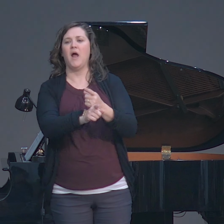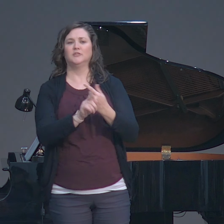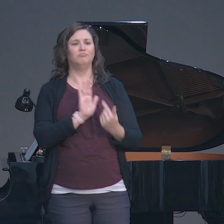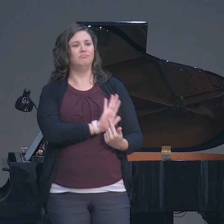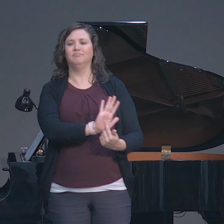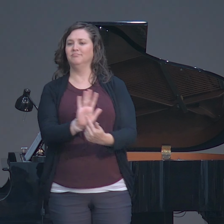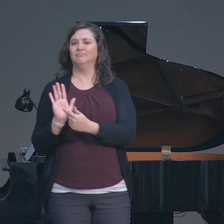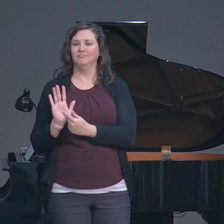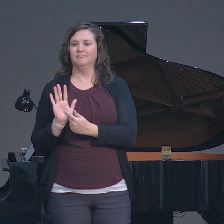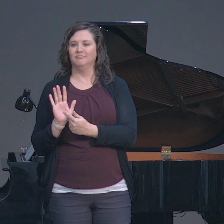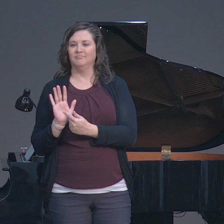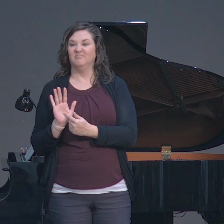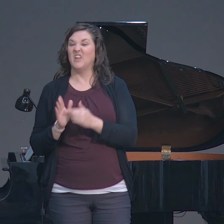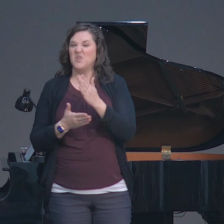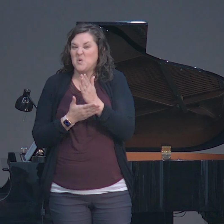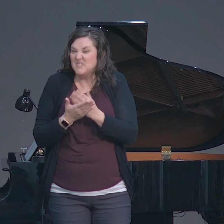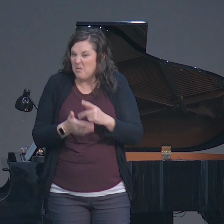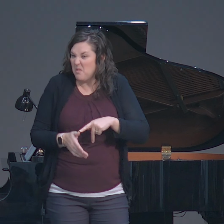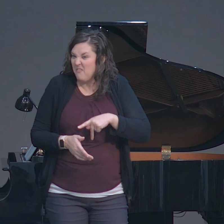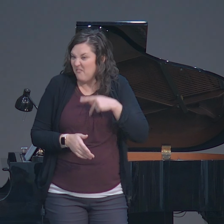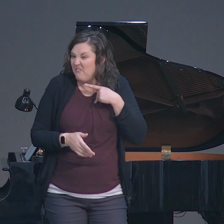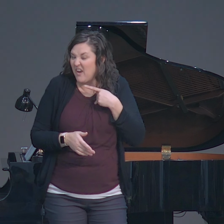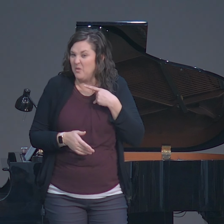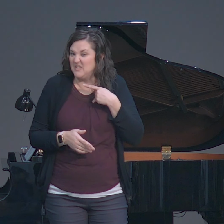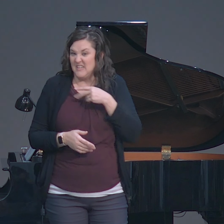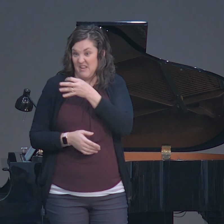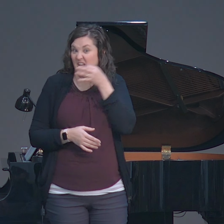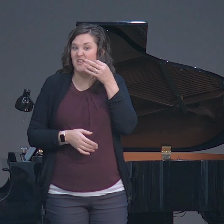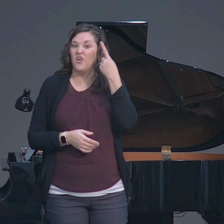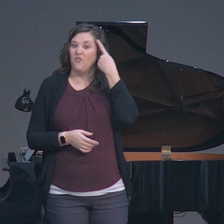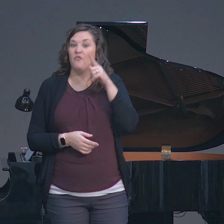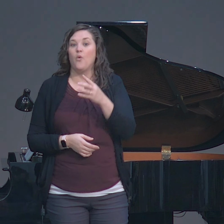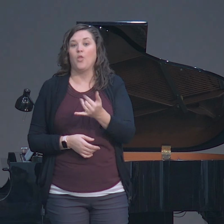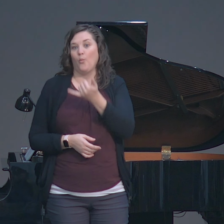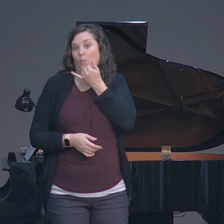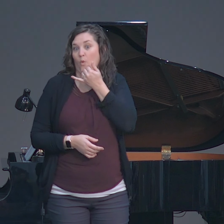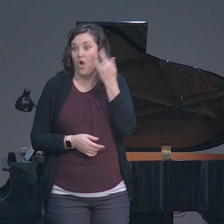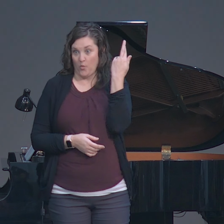some of the Pharisees fasted for the wrong reasons.